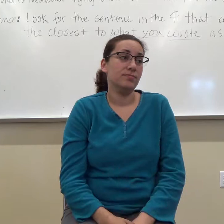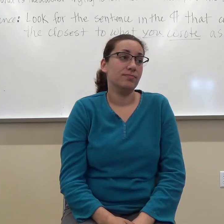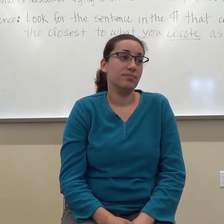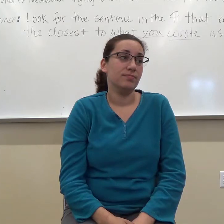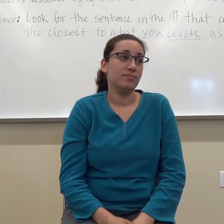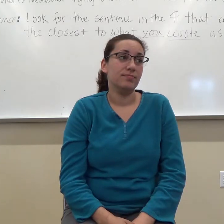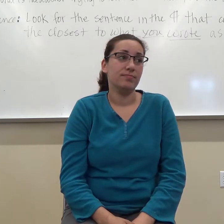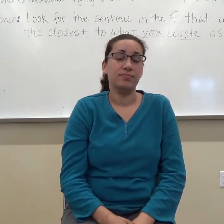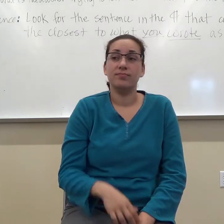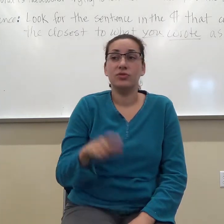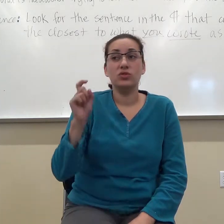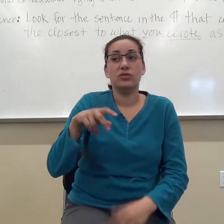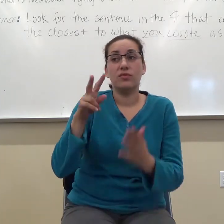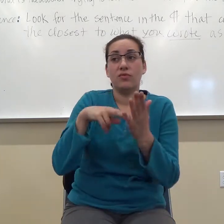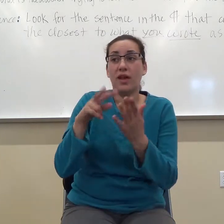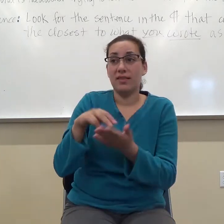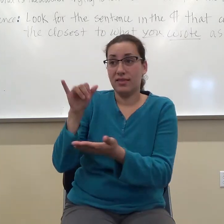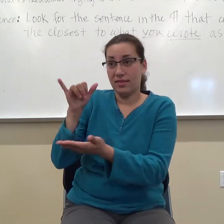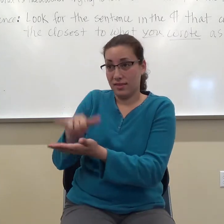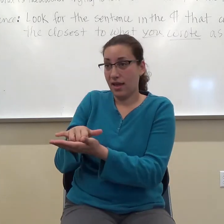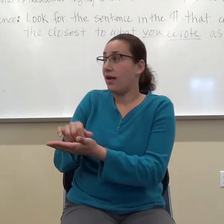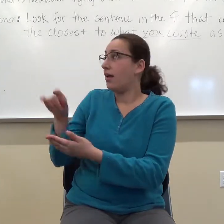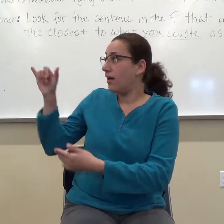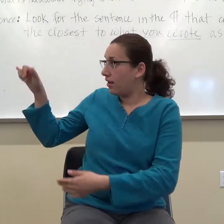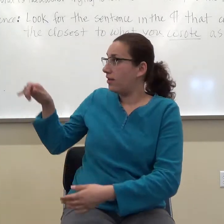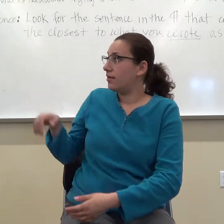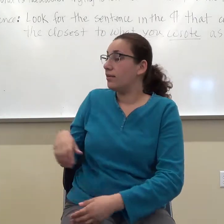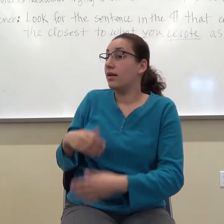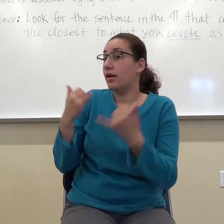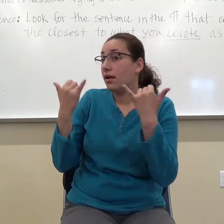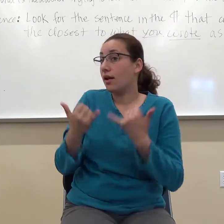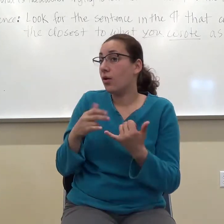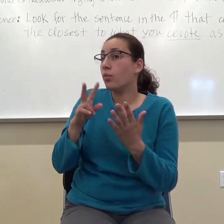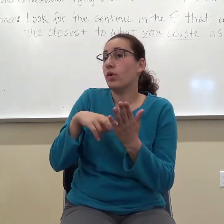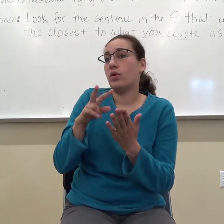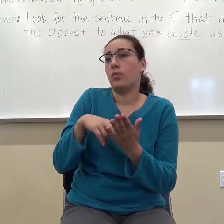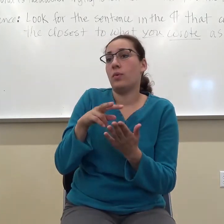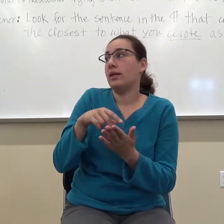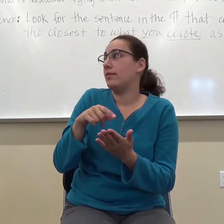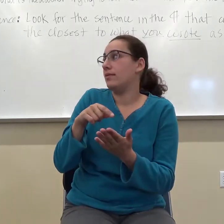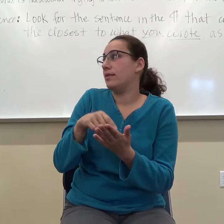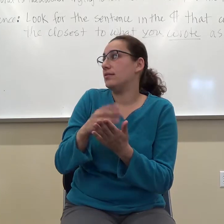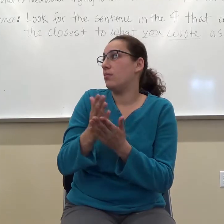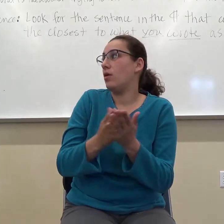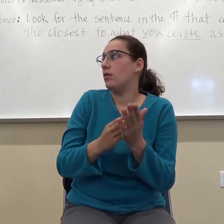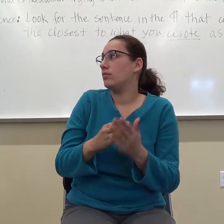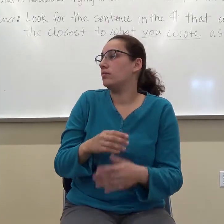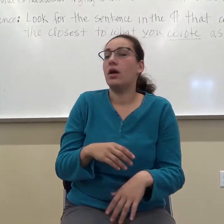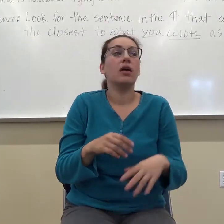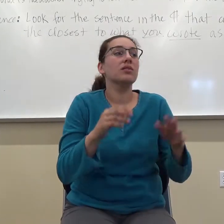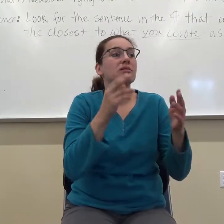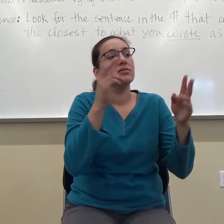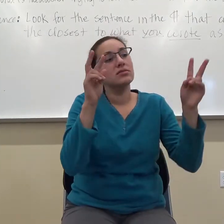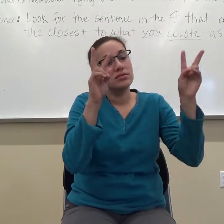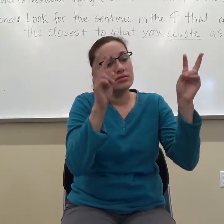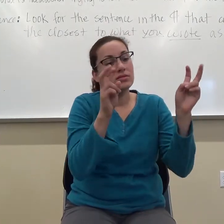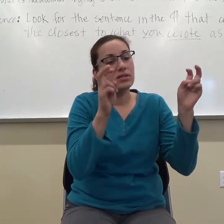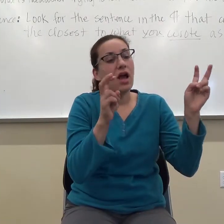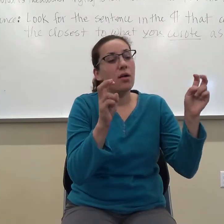this. Now we're going to read this part. Okay? Topic sentences, testing your topic